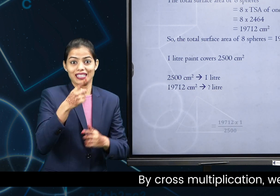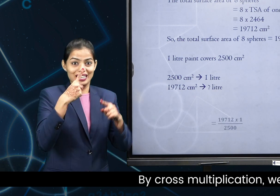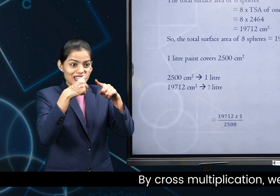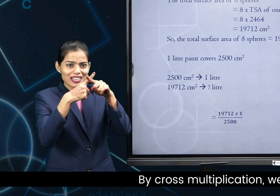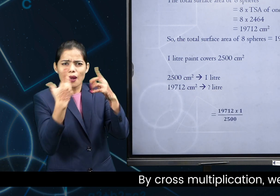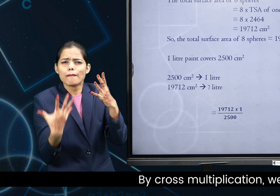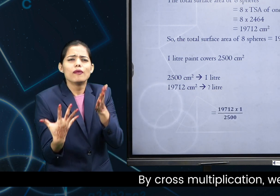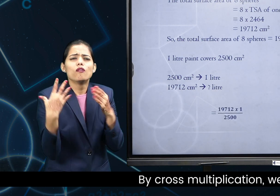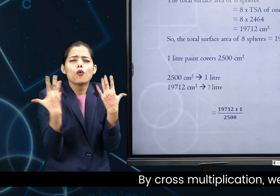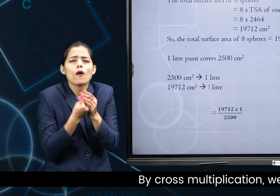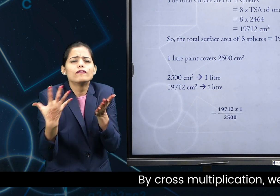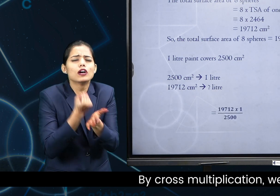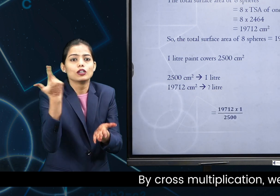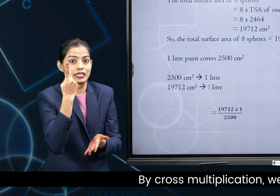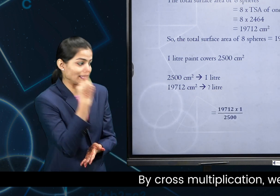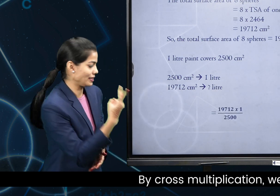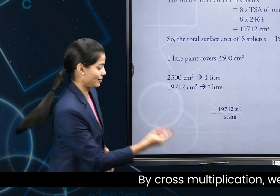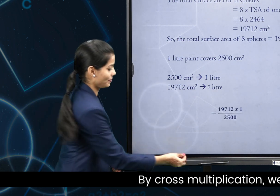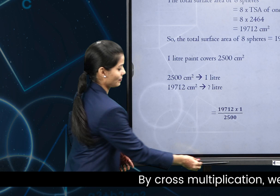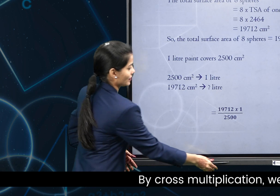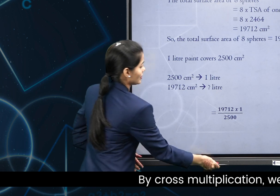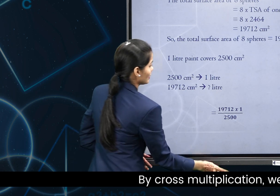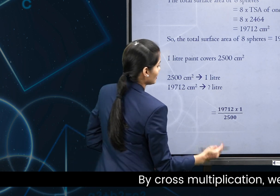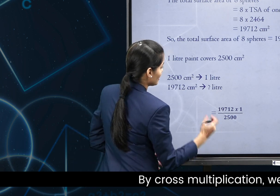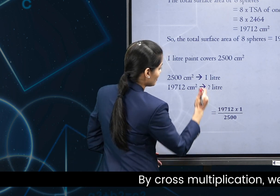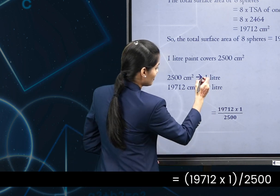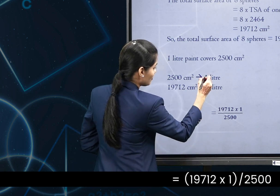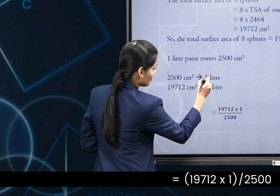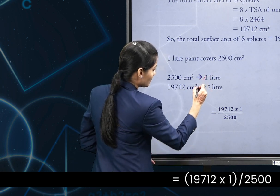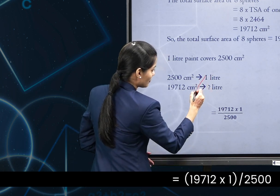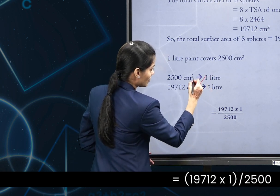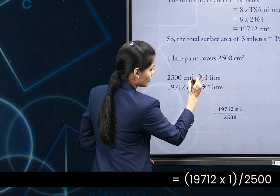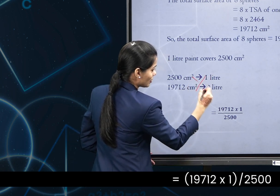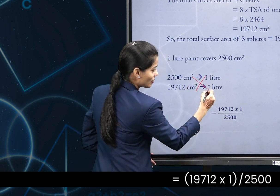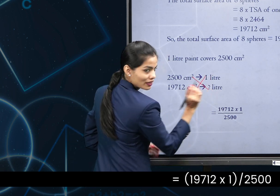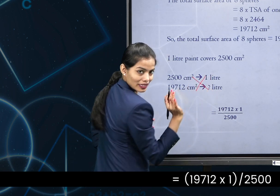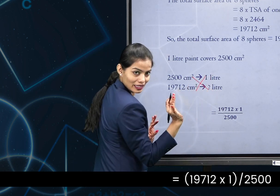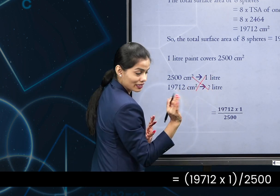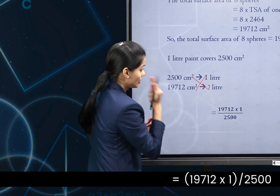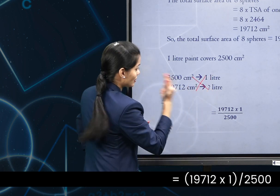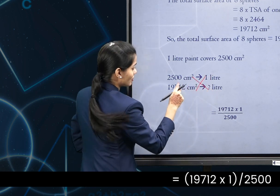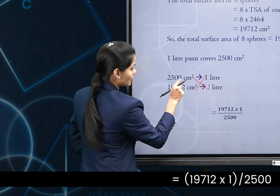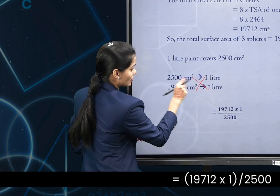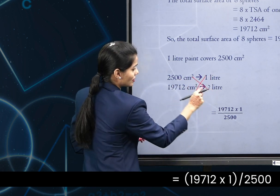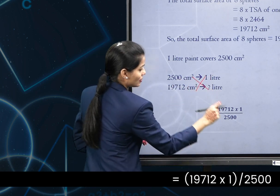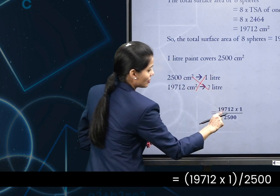By cross multiplication, we get is equal to 19,712 into 1